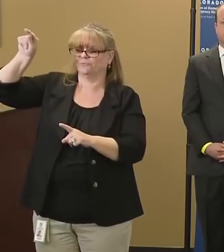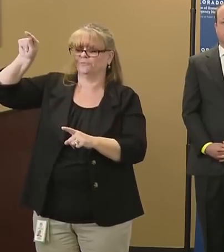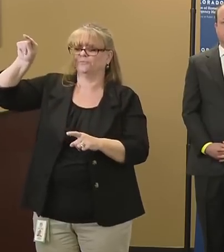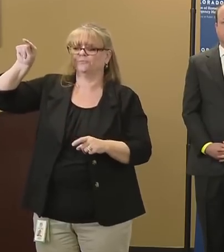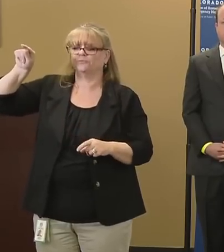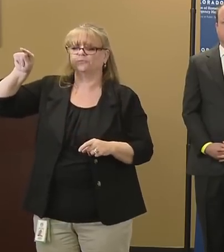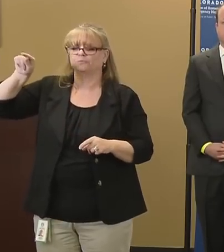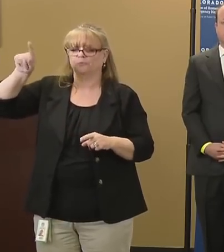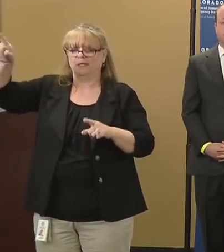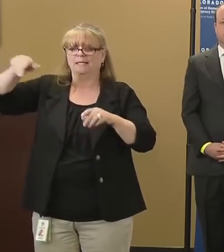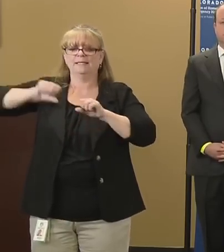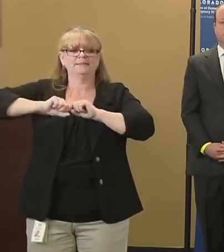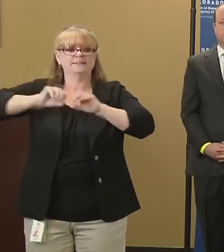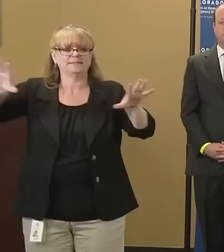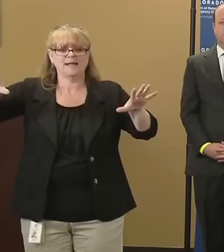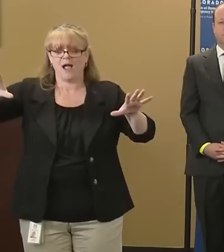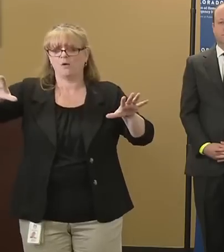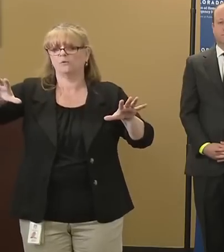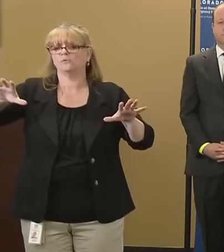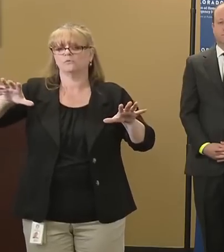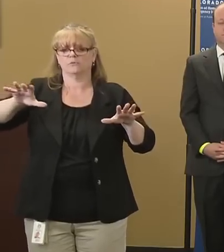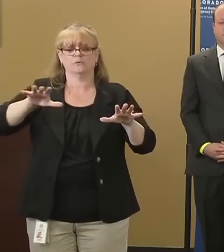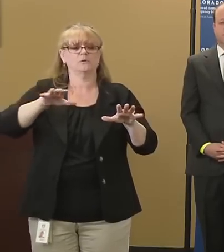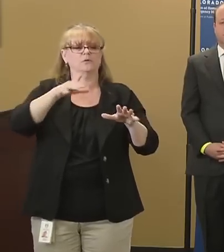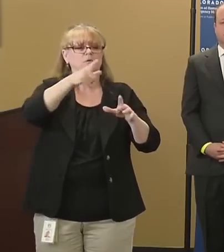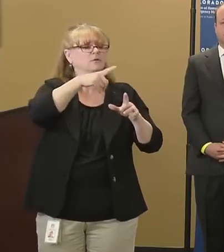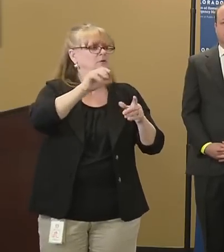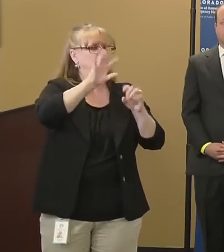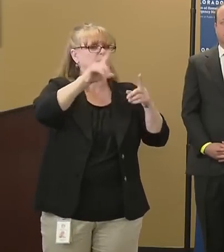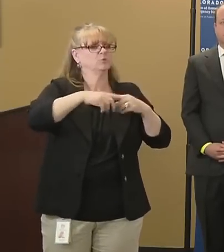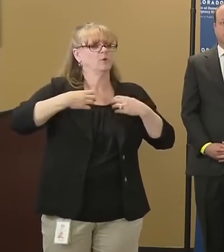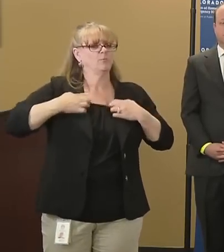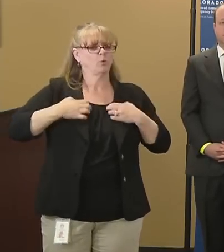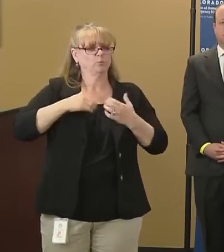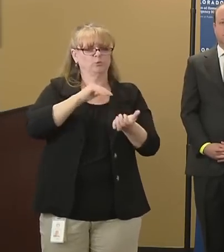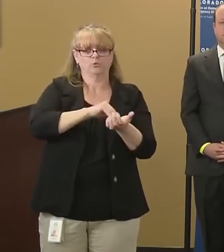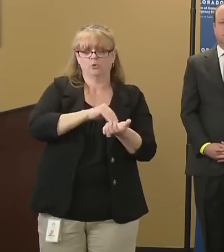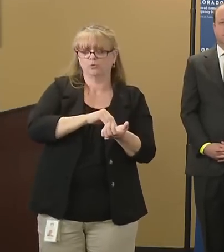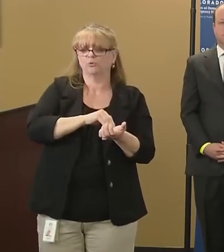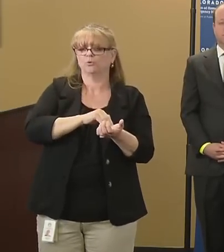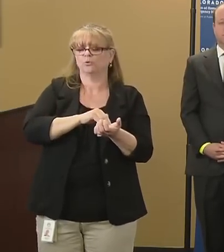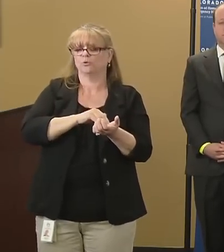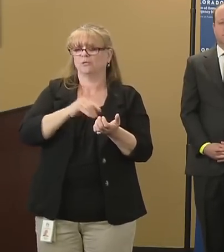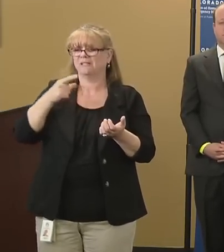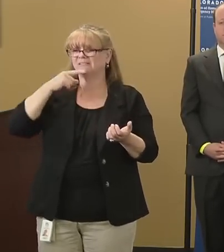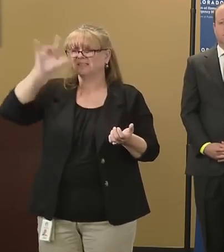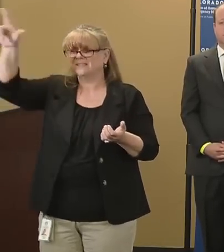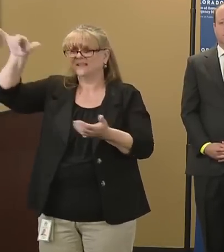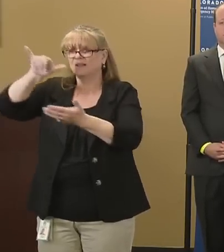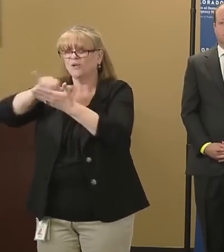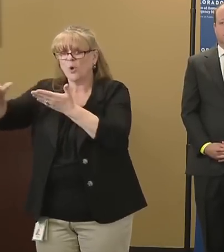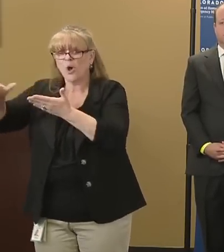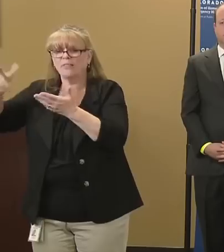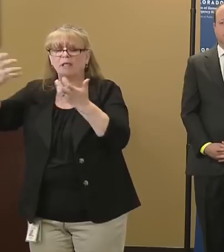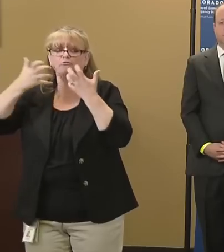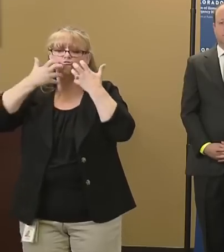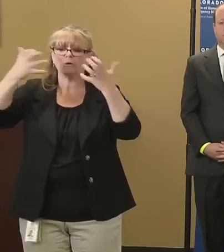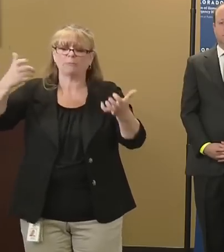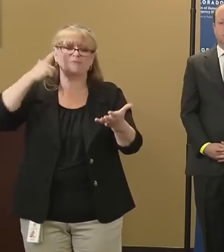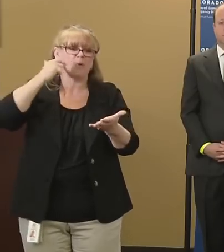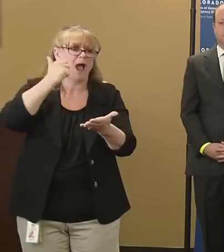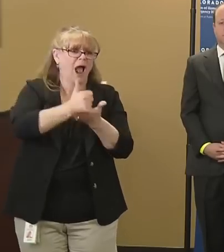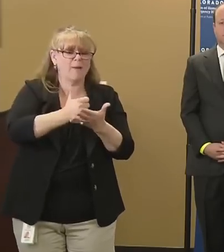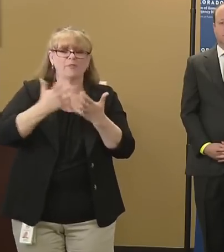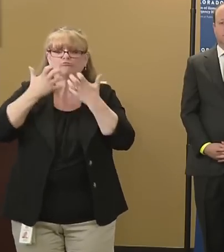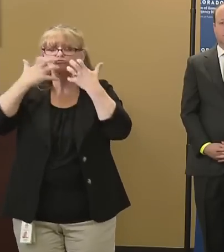the pulmonary community around the country that said they need help. They need doctors to go to New York and help take care of patients, and